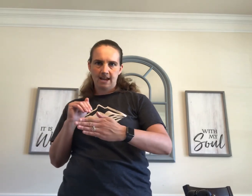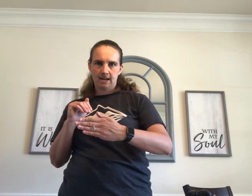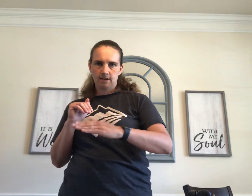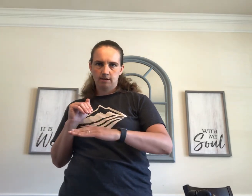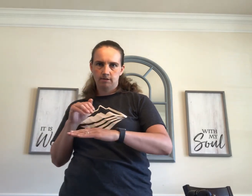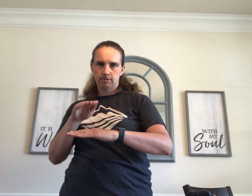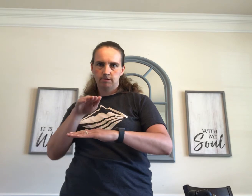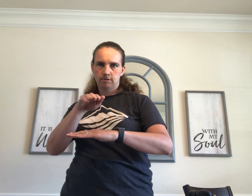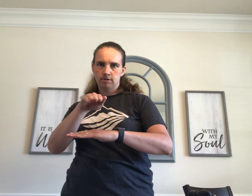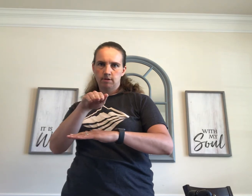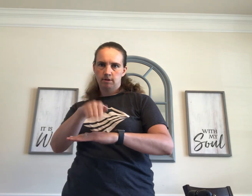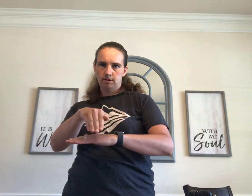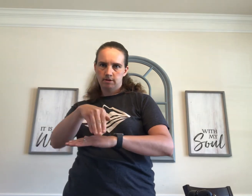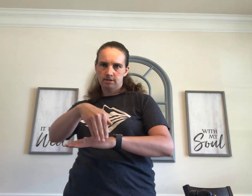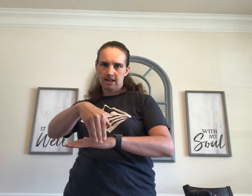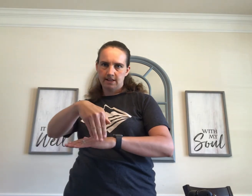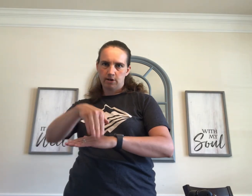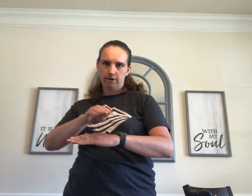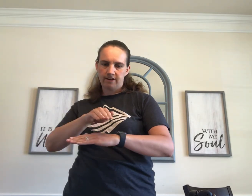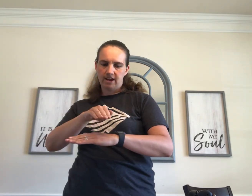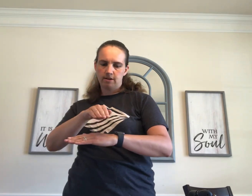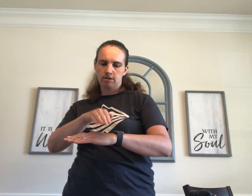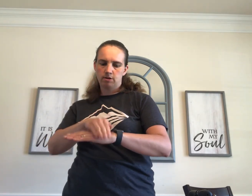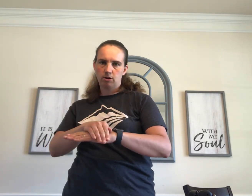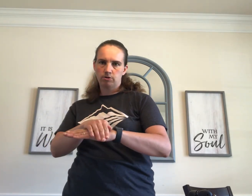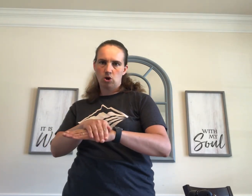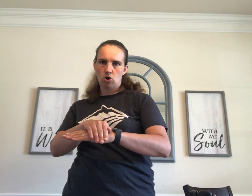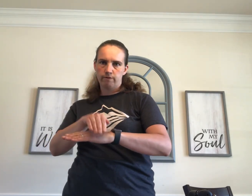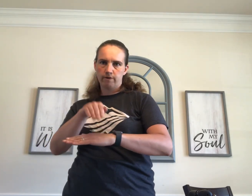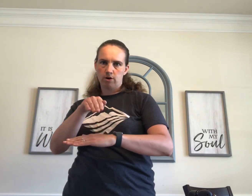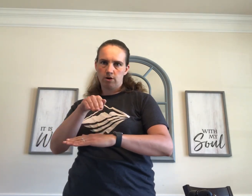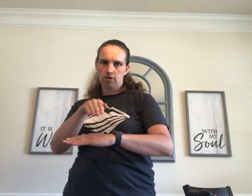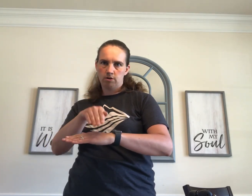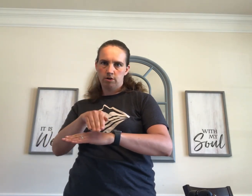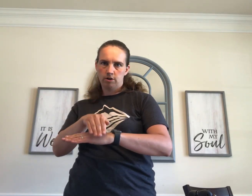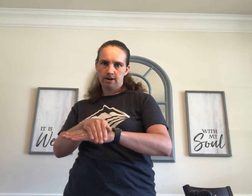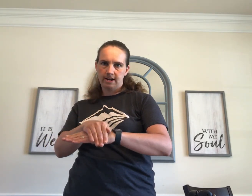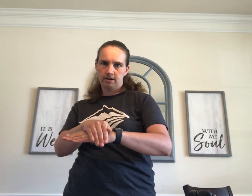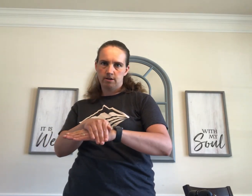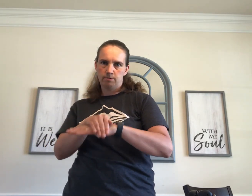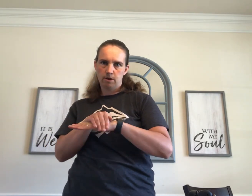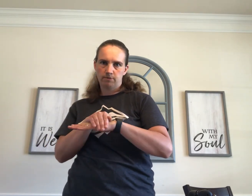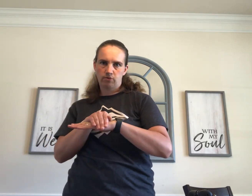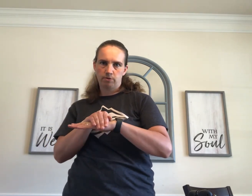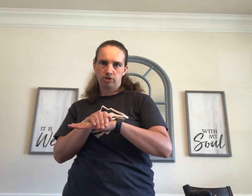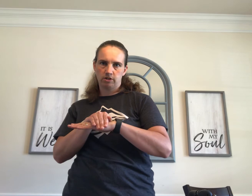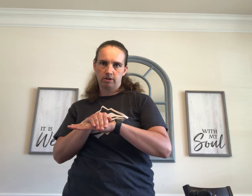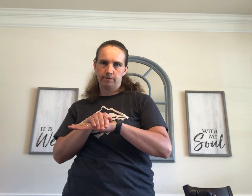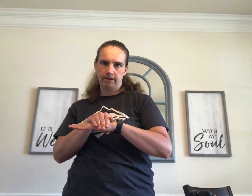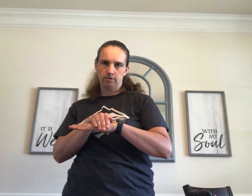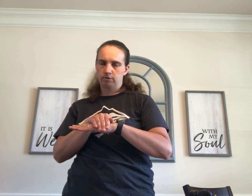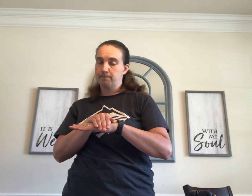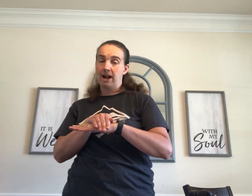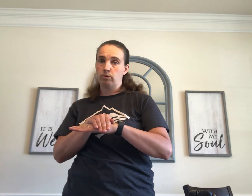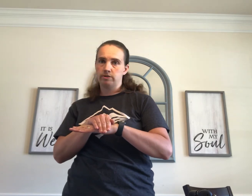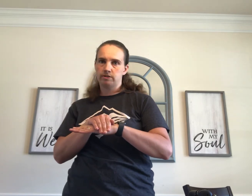hand, slightly curved hand, goes over your hand, comes forward just a little bit, backwards, excuse